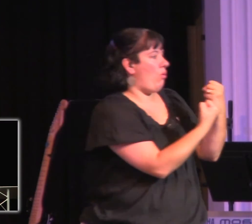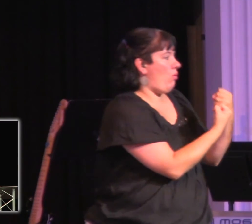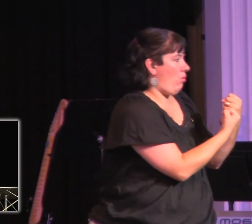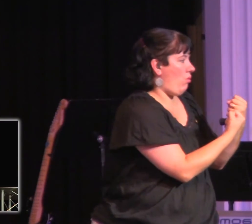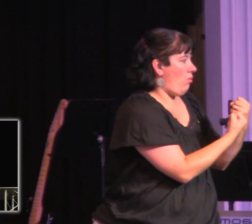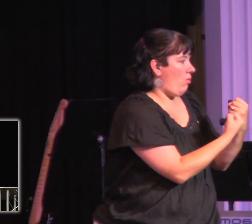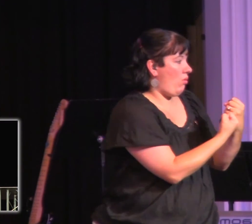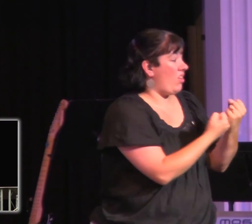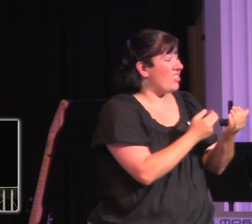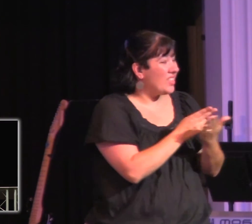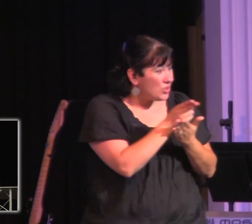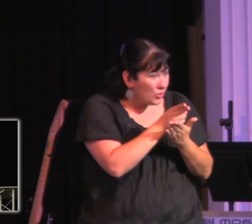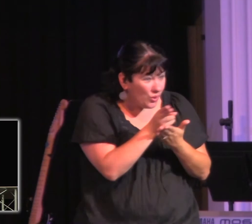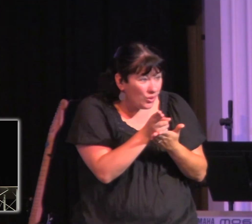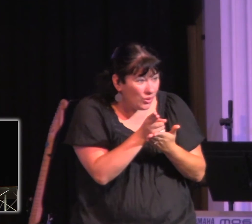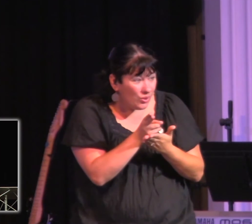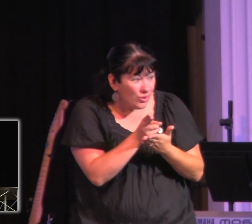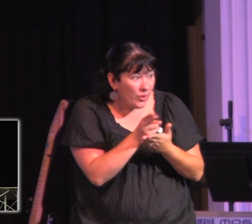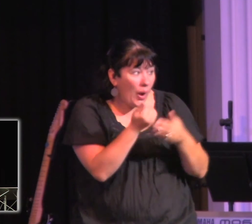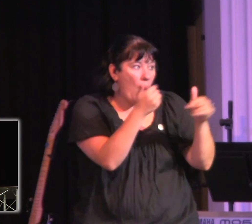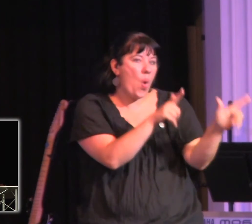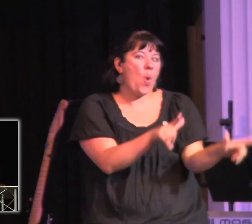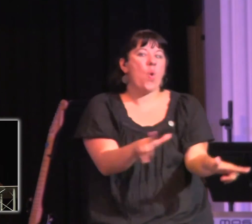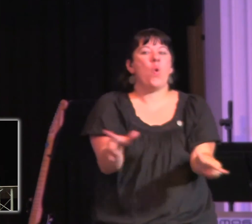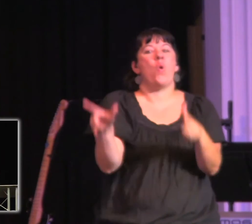have some level of brokenness.